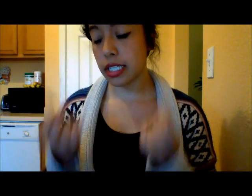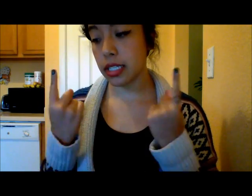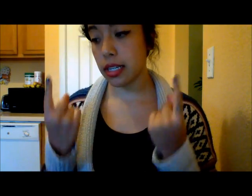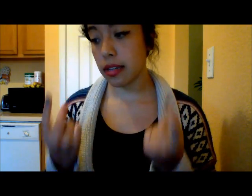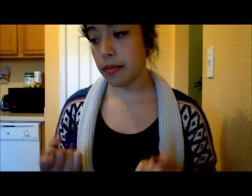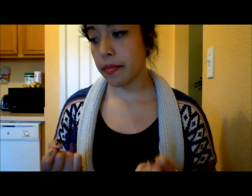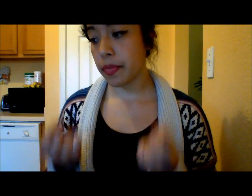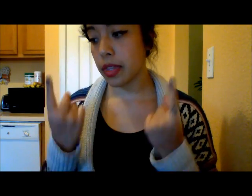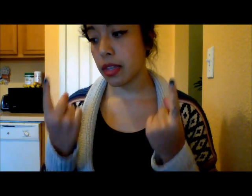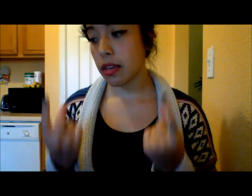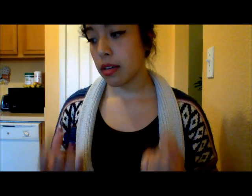should.